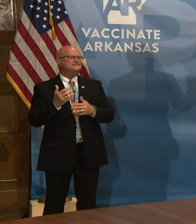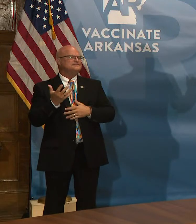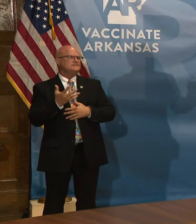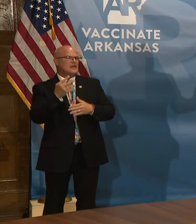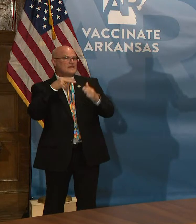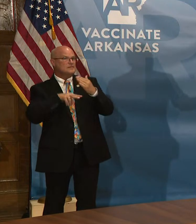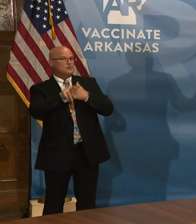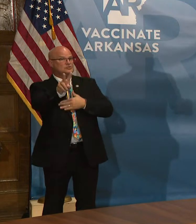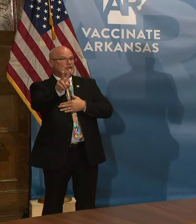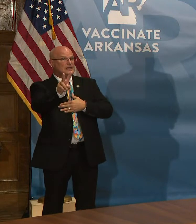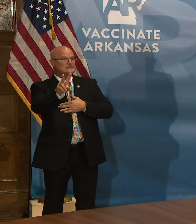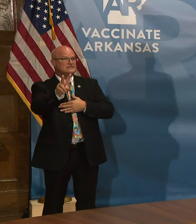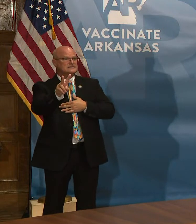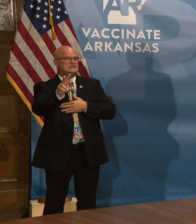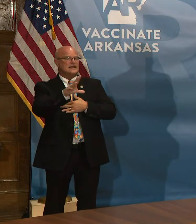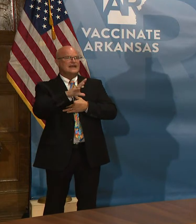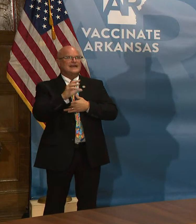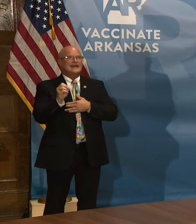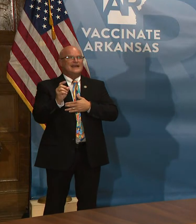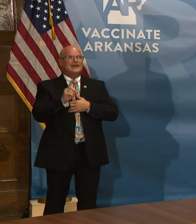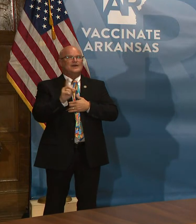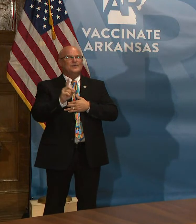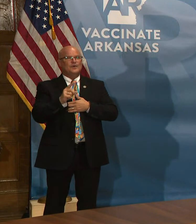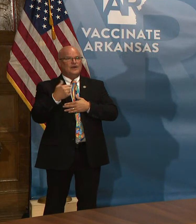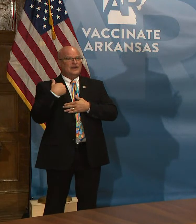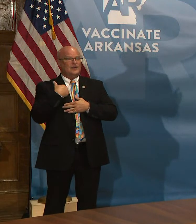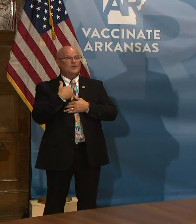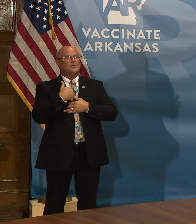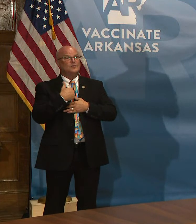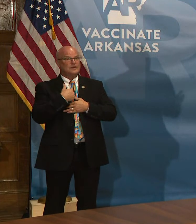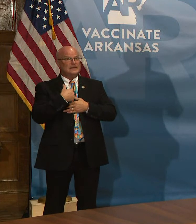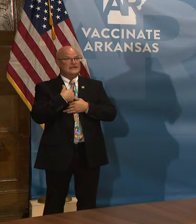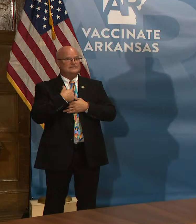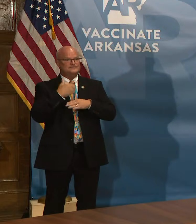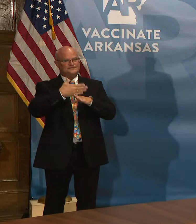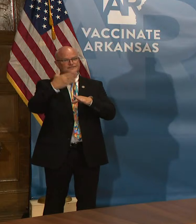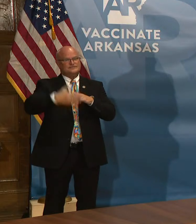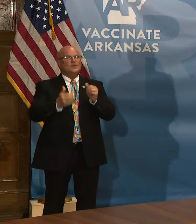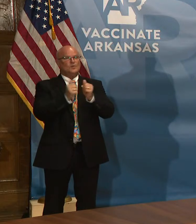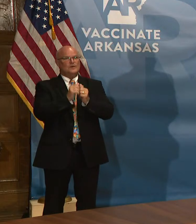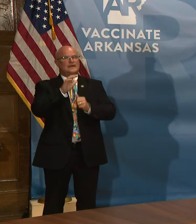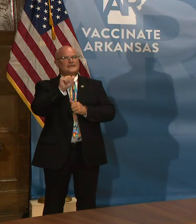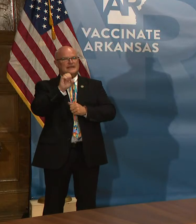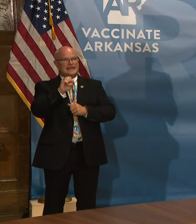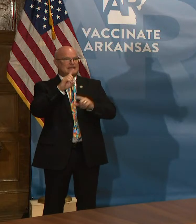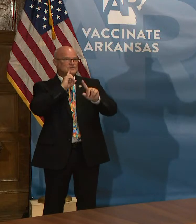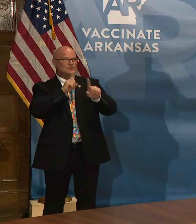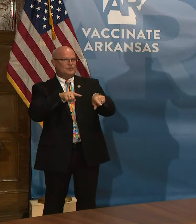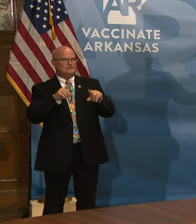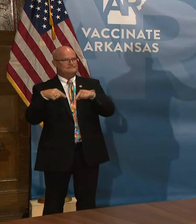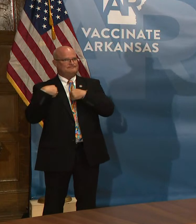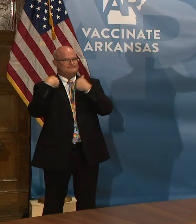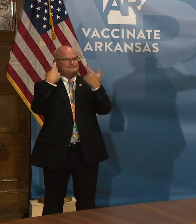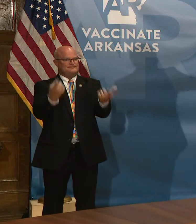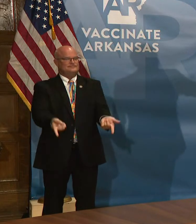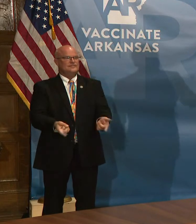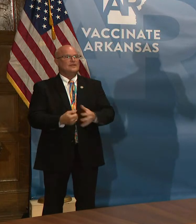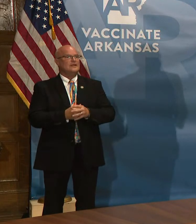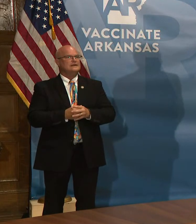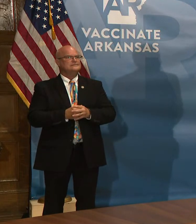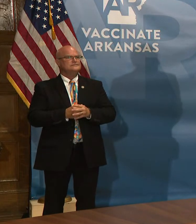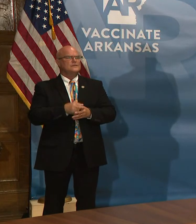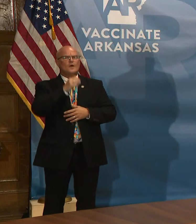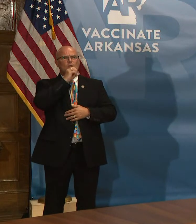the projections and where we have wound up with our case report. And so the